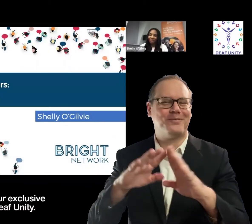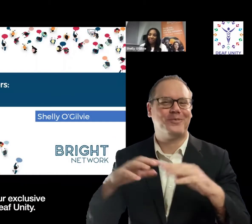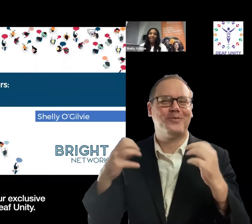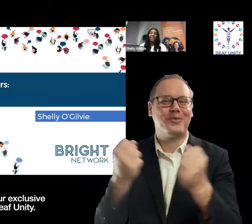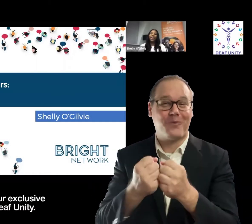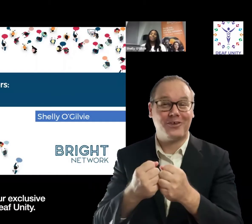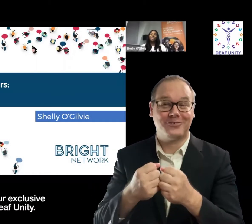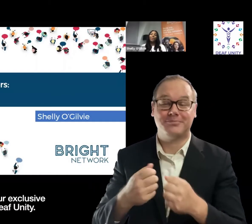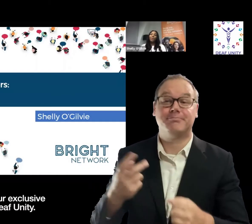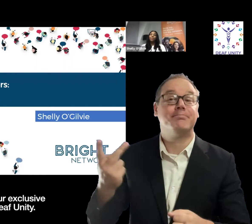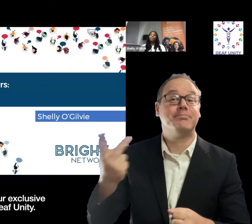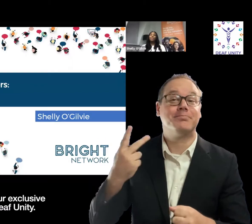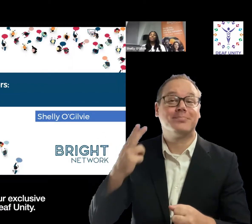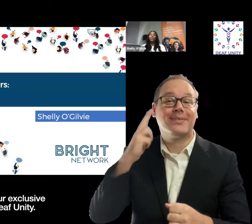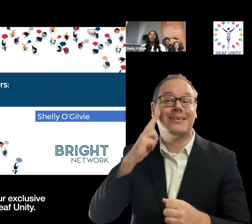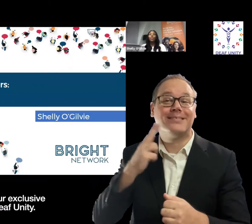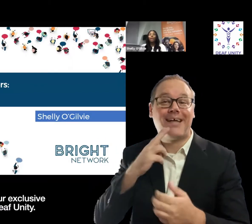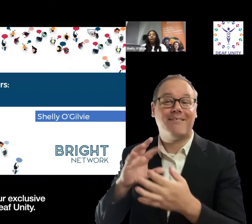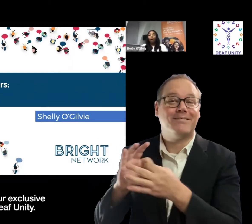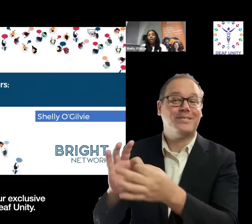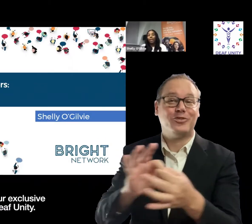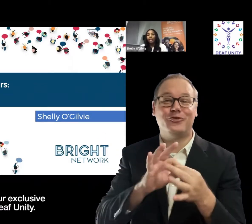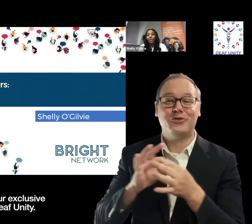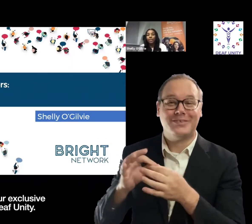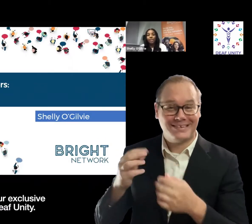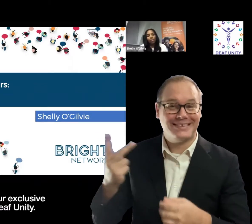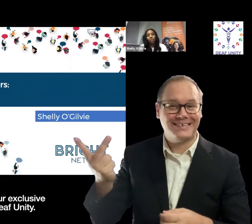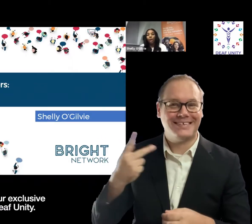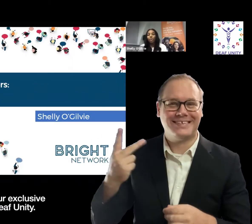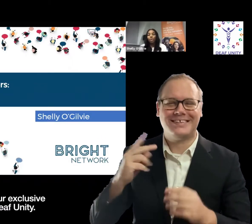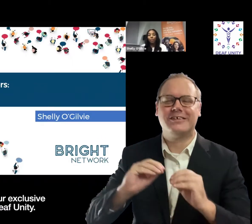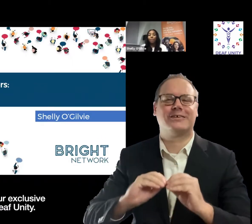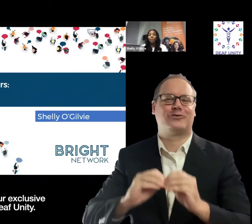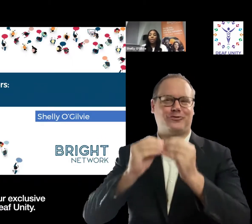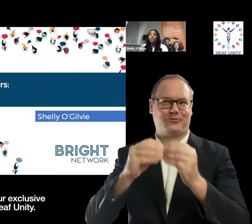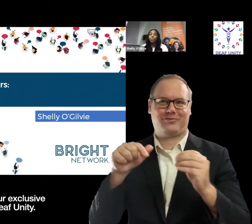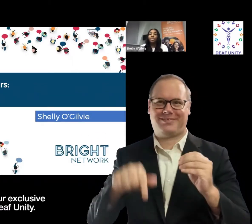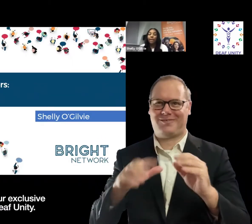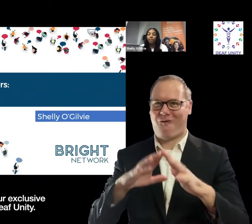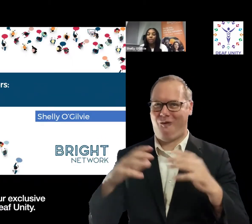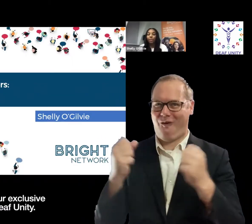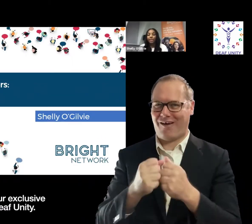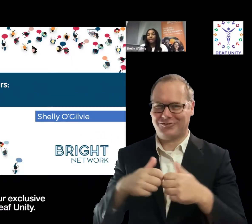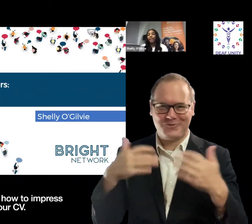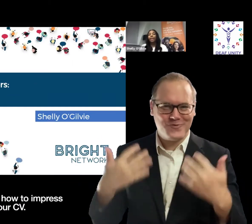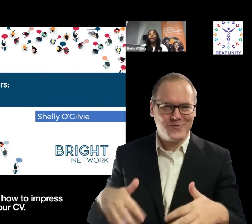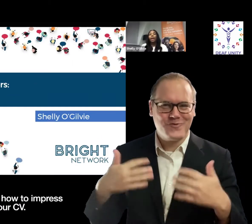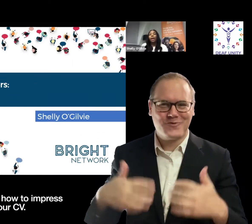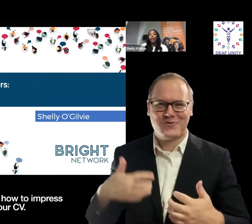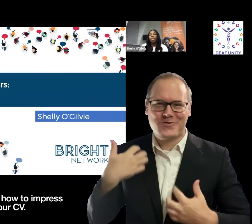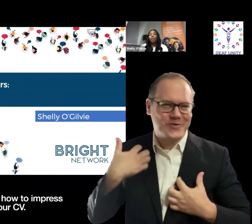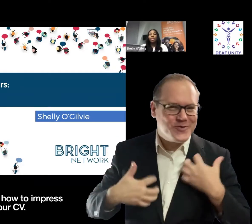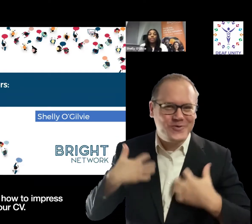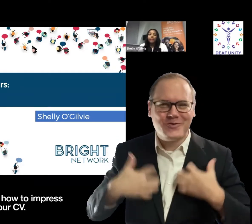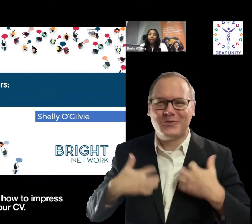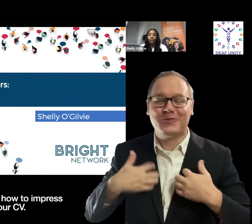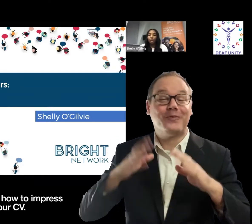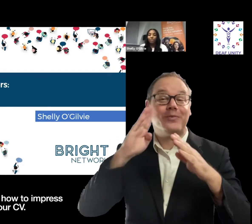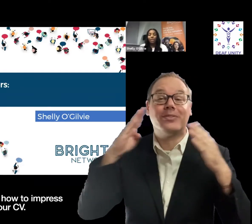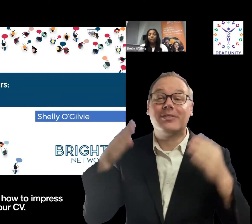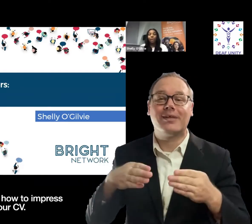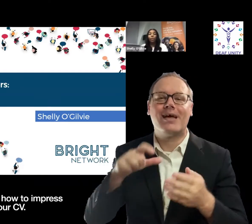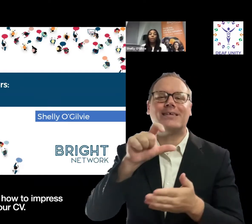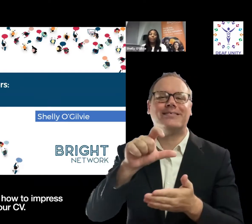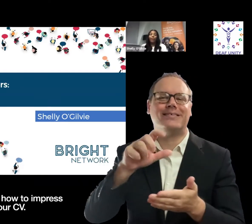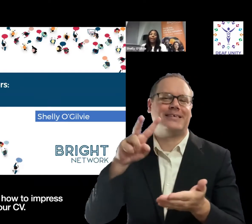Hello, everyone, and welcome to our exclusive workshop in partnership with Deaf Unity. This workshop